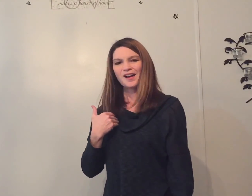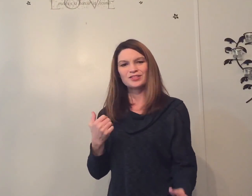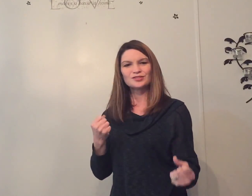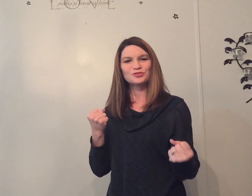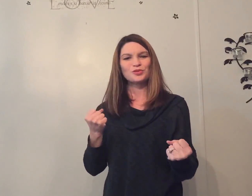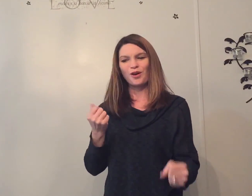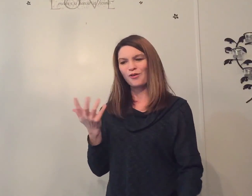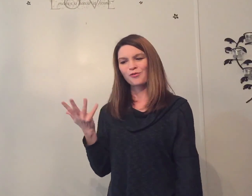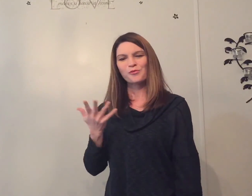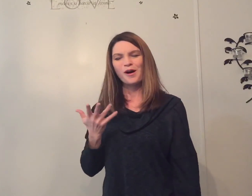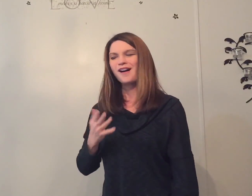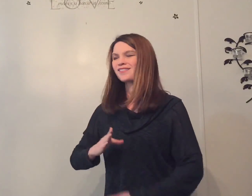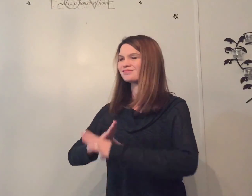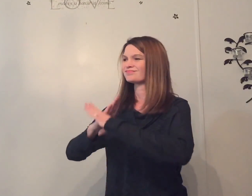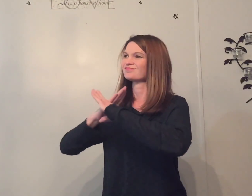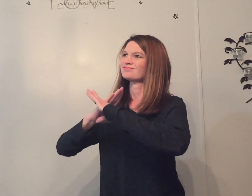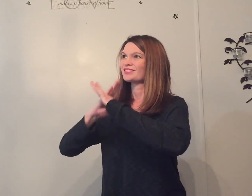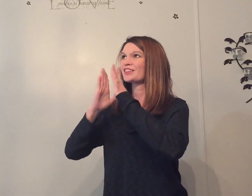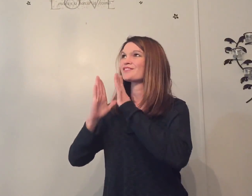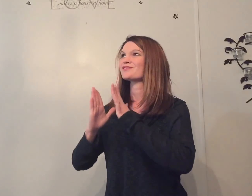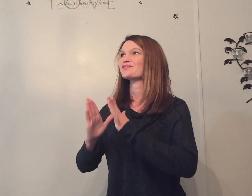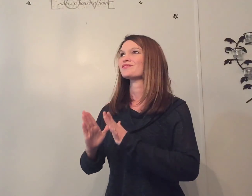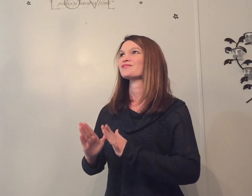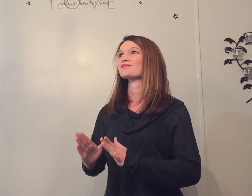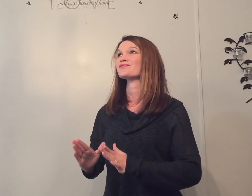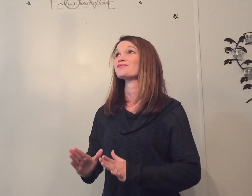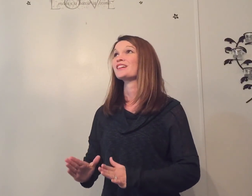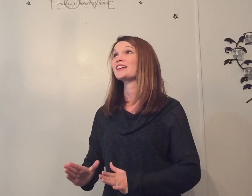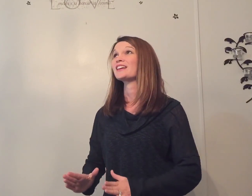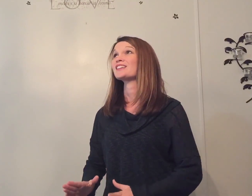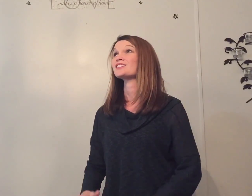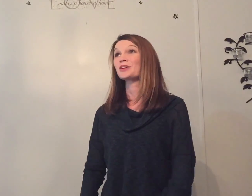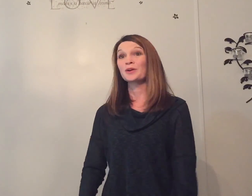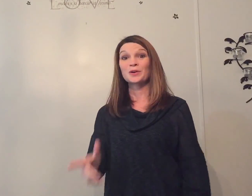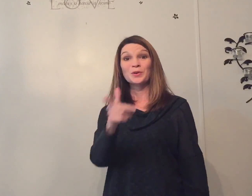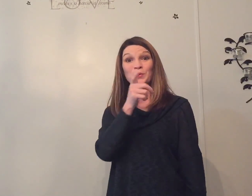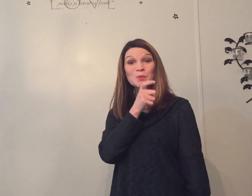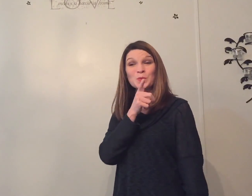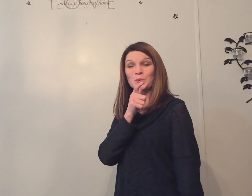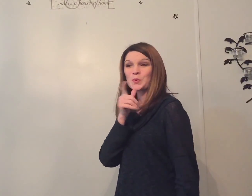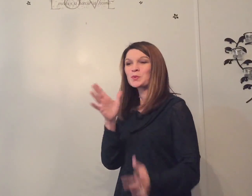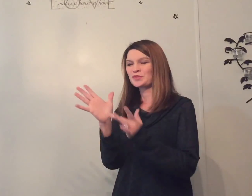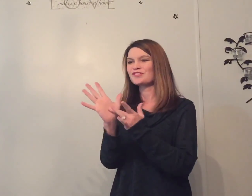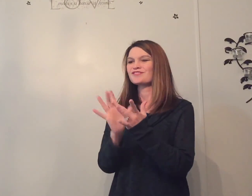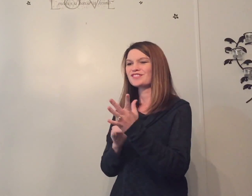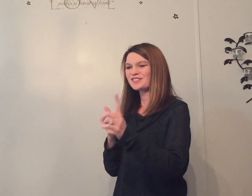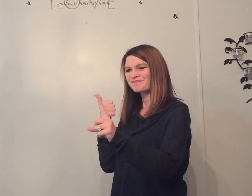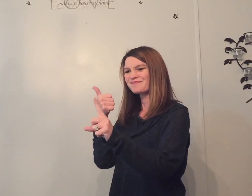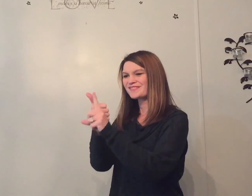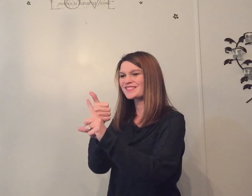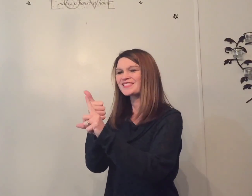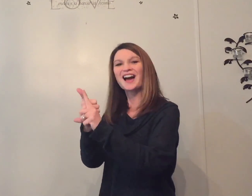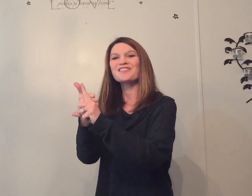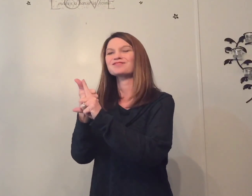perfectly, A great high priest whose name is Lord, Whoever